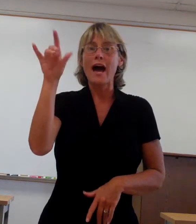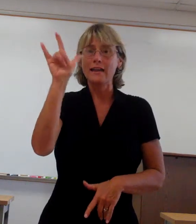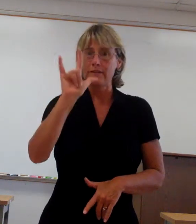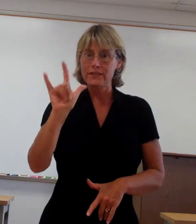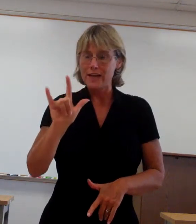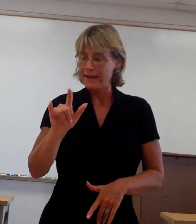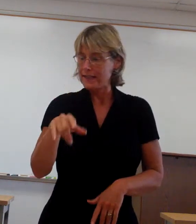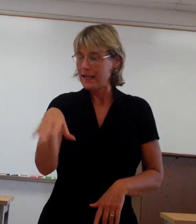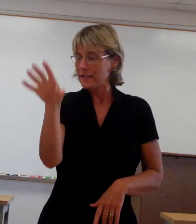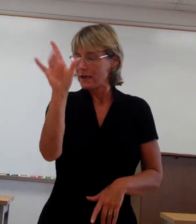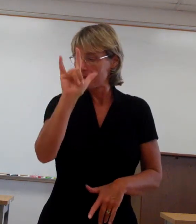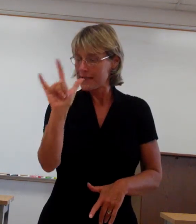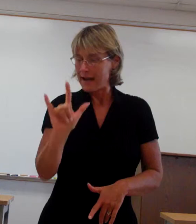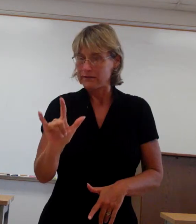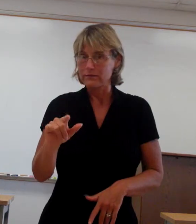I love you sign that kind of comes down.